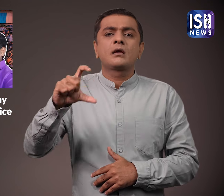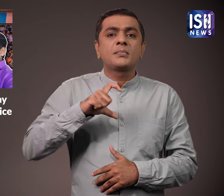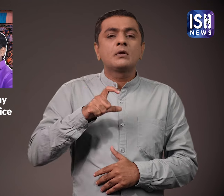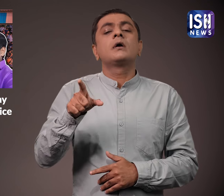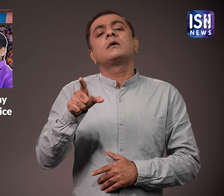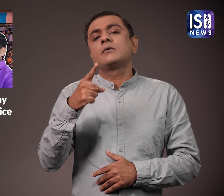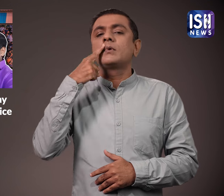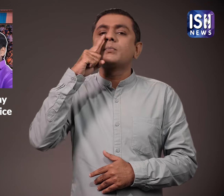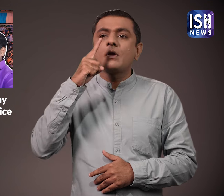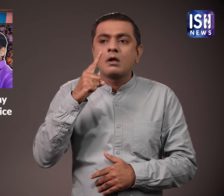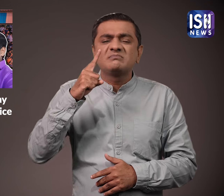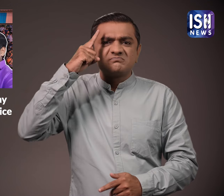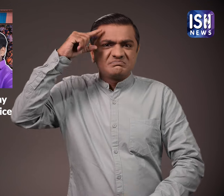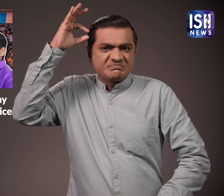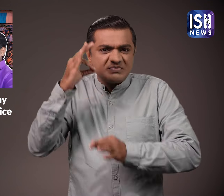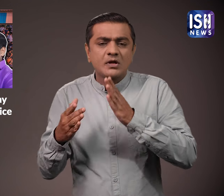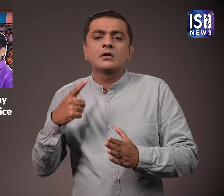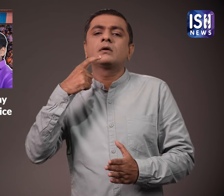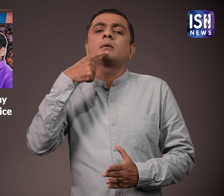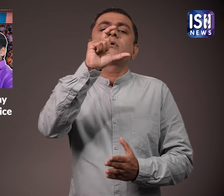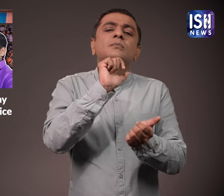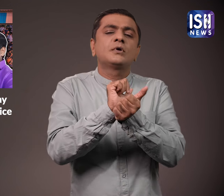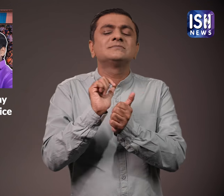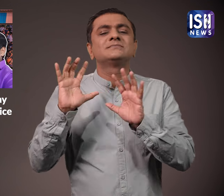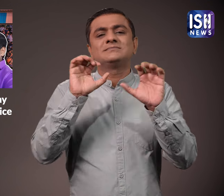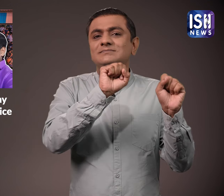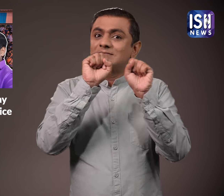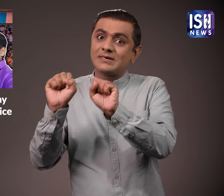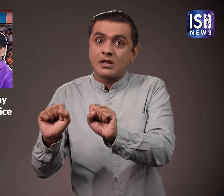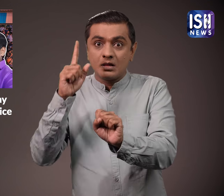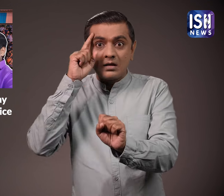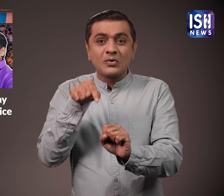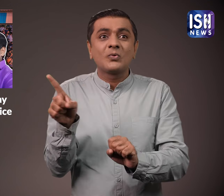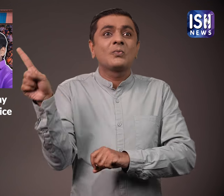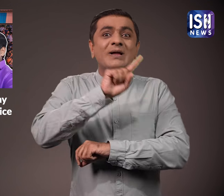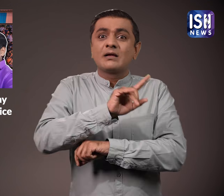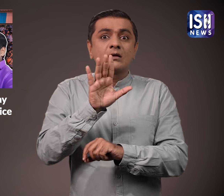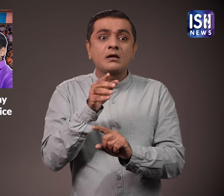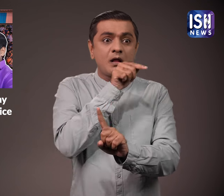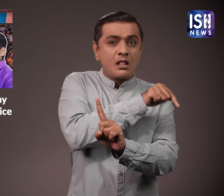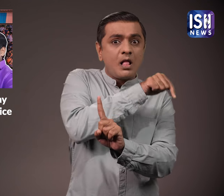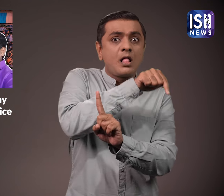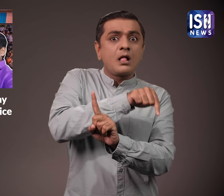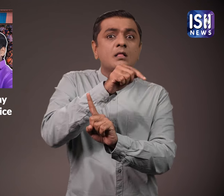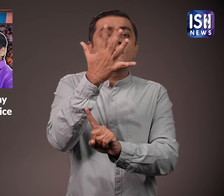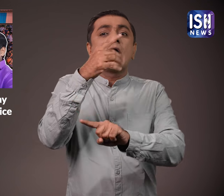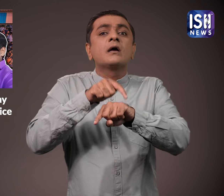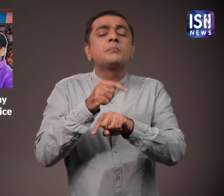When the children reported the assault to their parents, they launched a complaint and Shinde was arrested. The assault did not happen only one day.